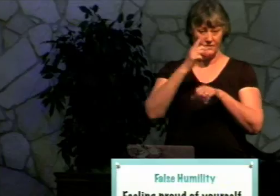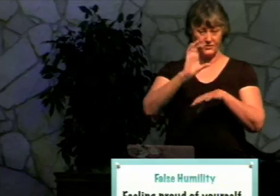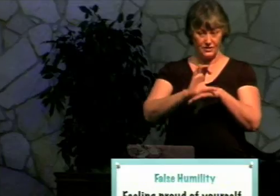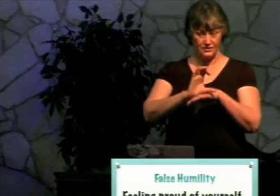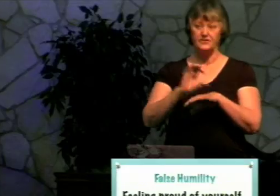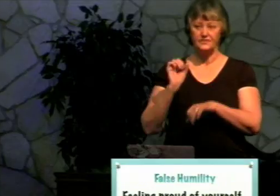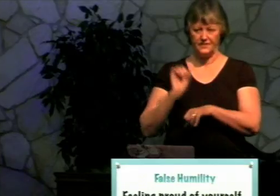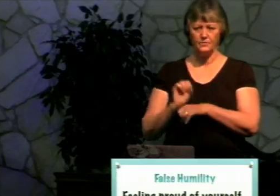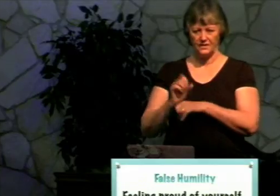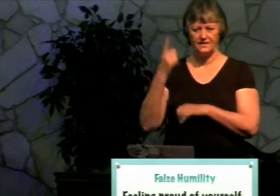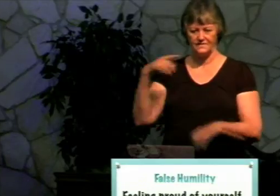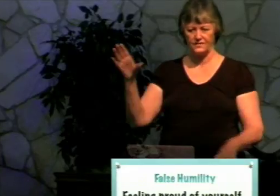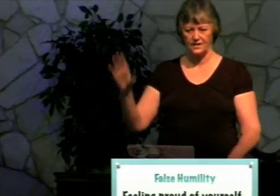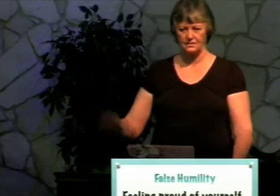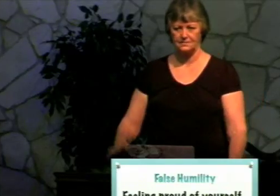the church, they're working for God.